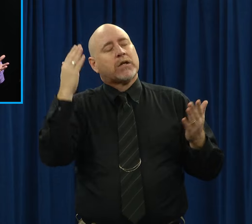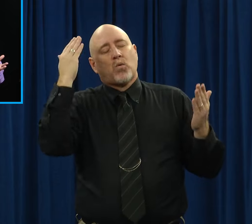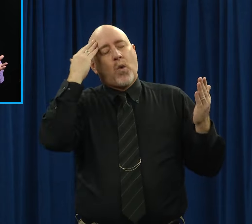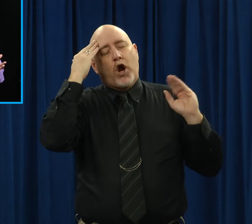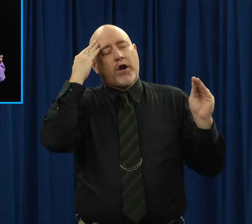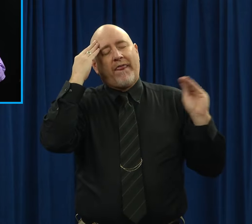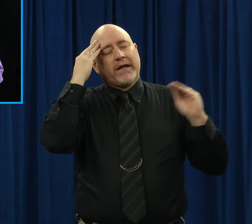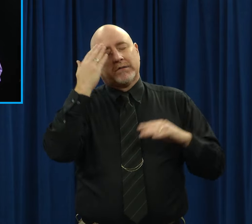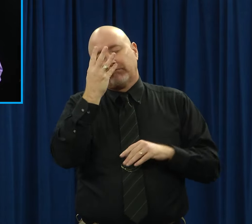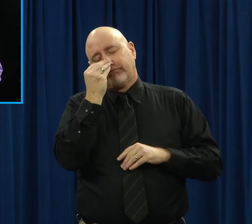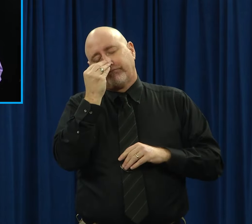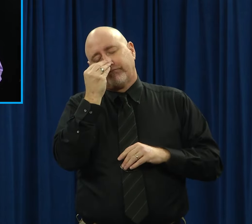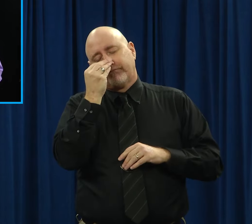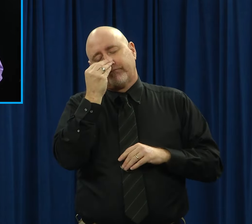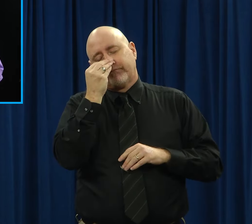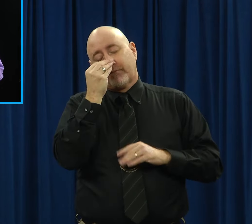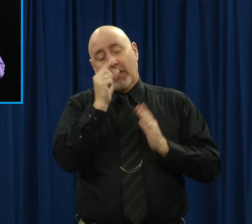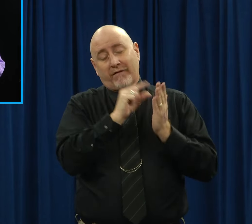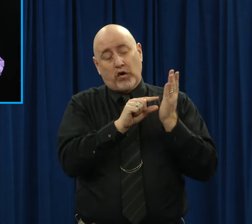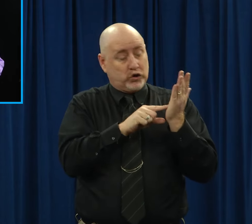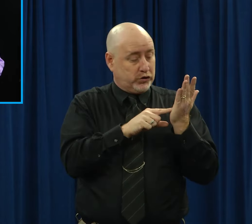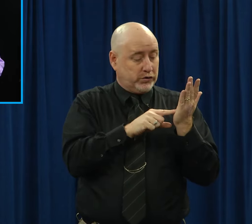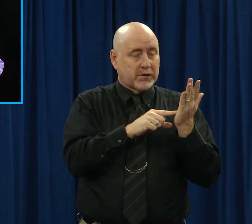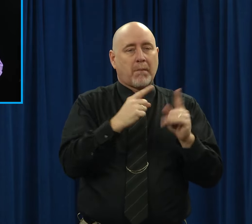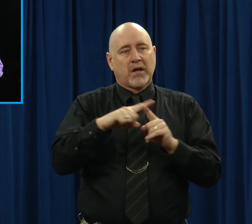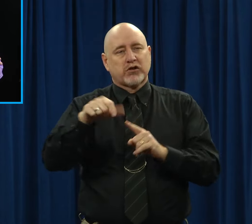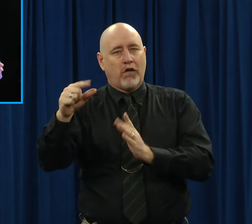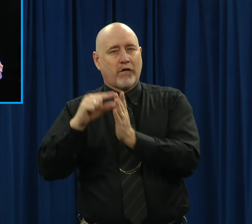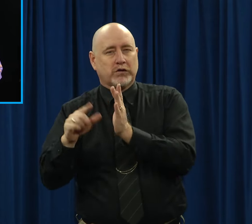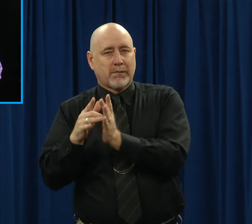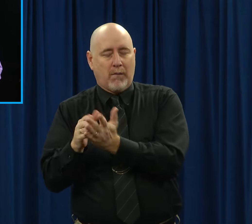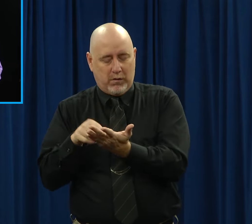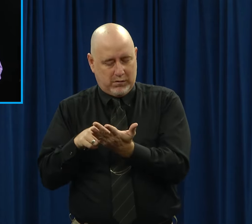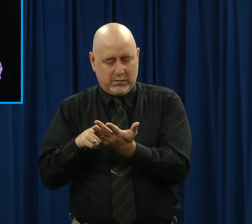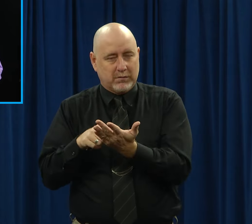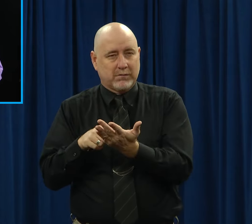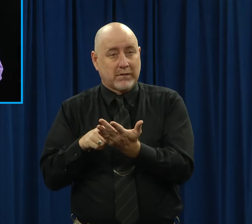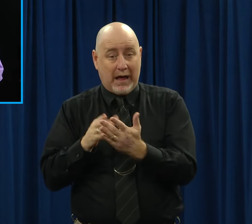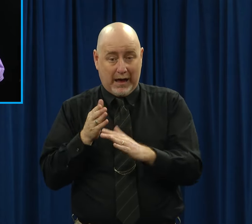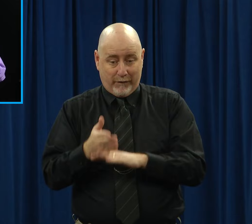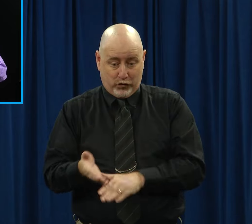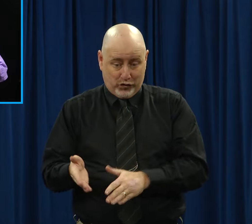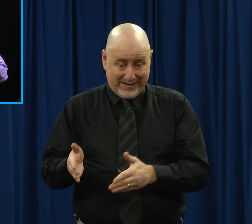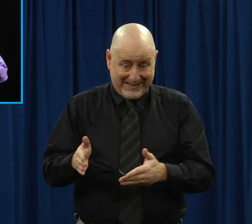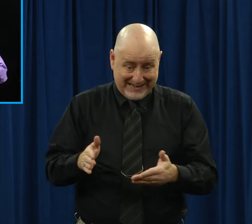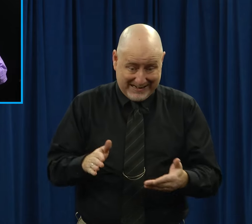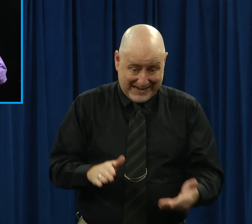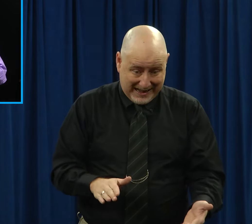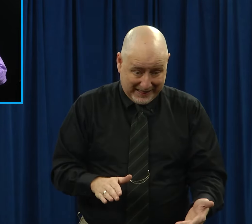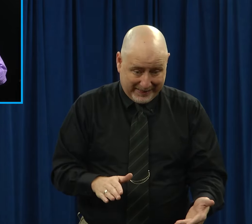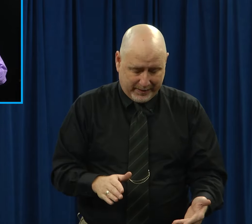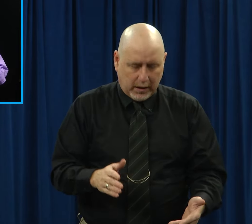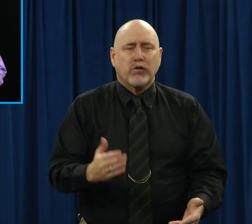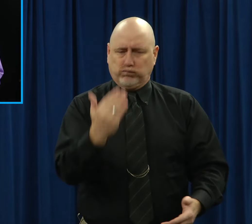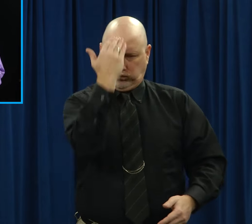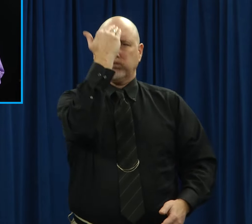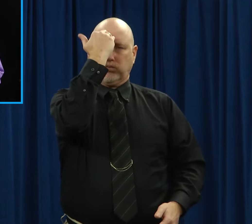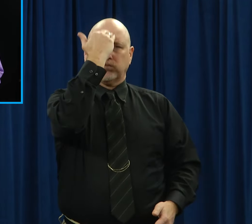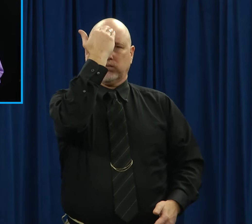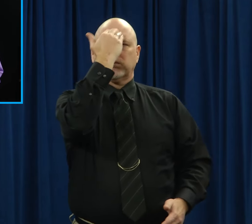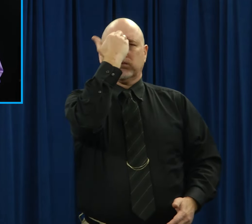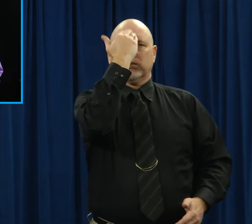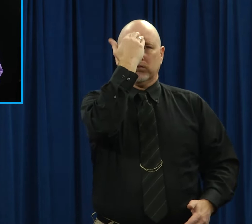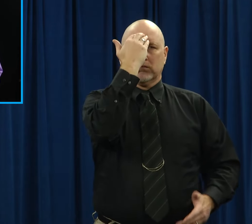he ceases to be aware. But this passage, as well as others, teach us that after death, men